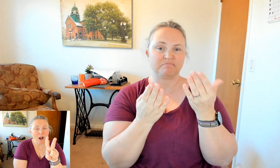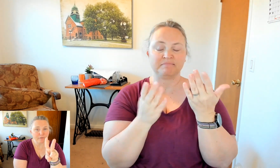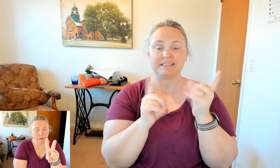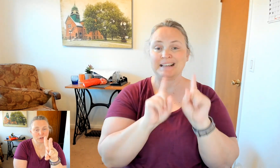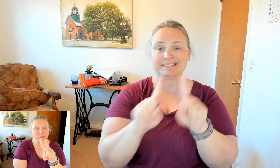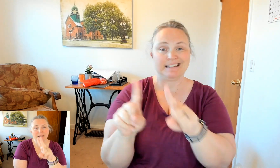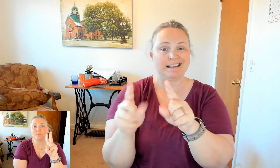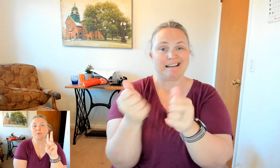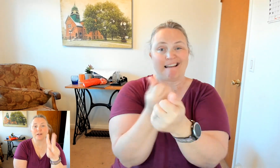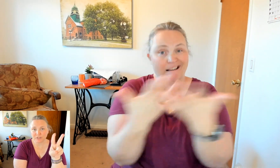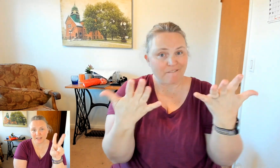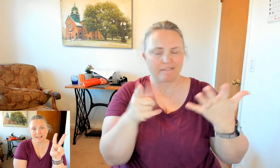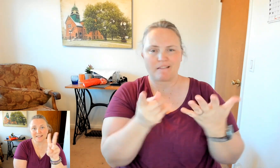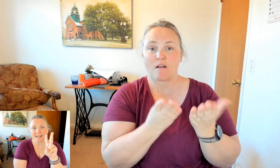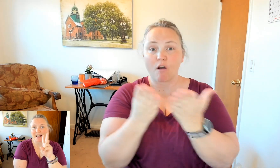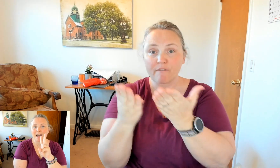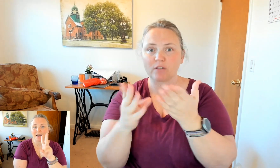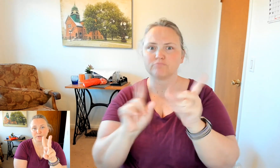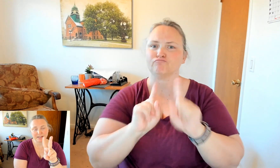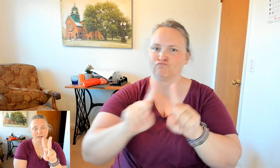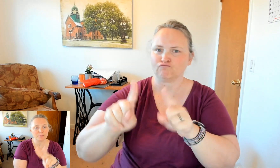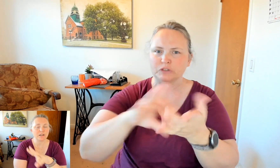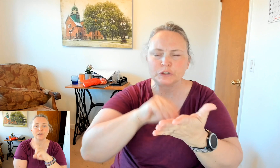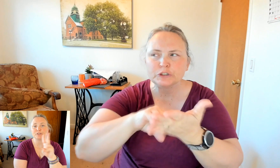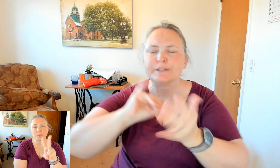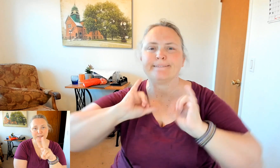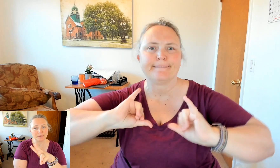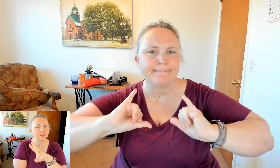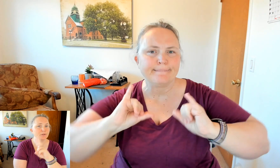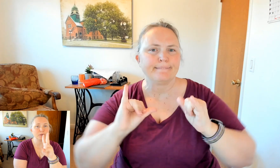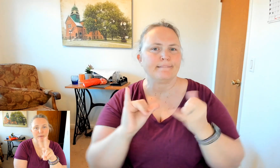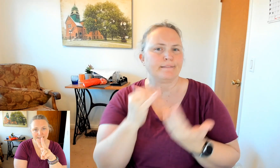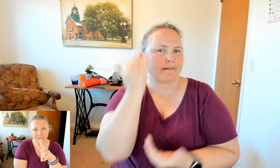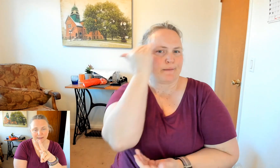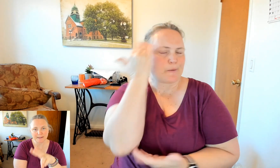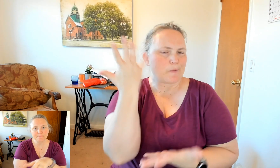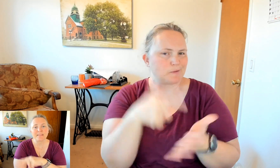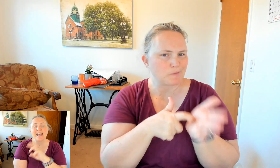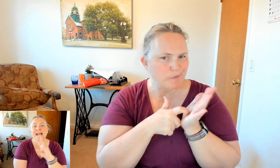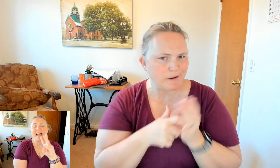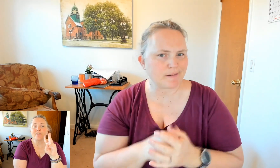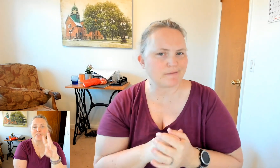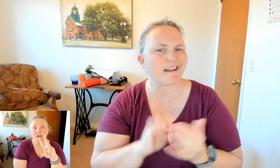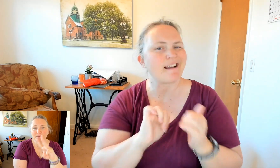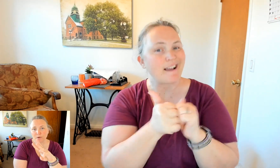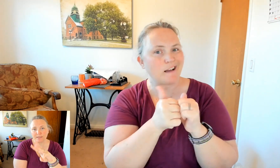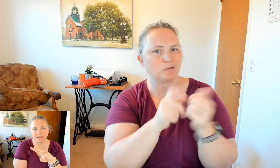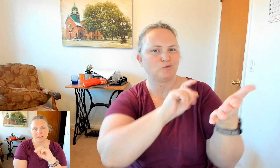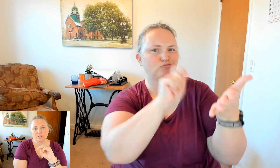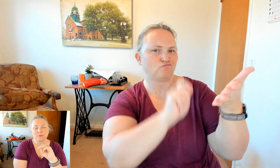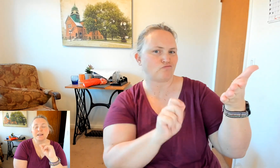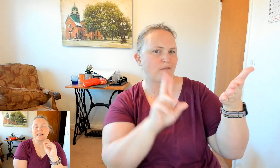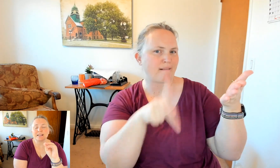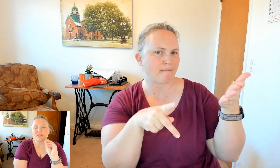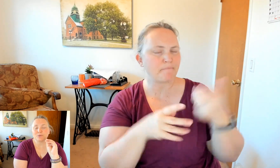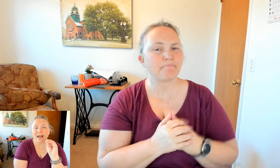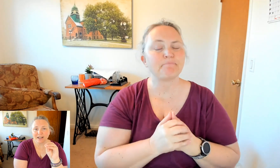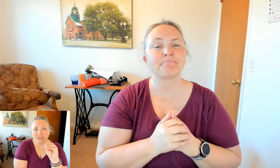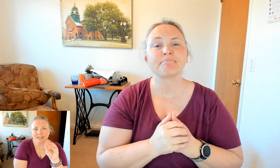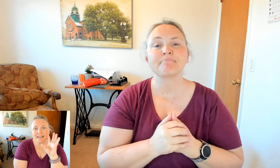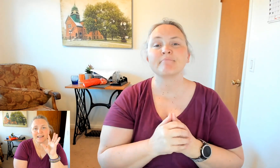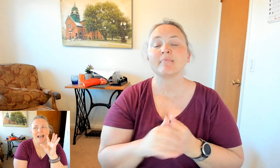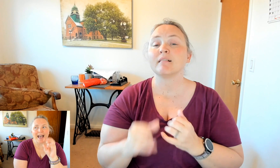programs that they offer you to help you understand how to present your materials, what to include, and what's expected. And the third important thing to do is